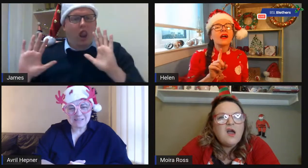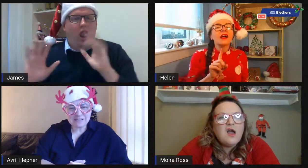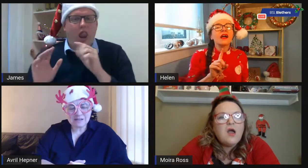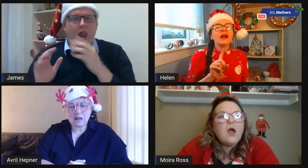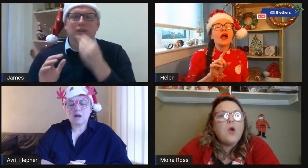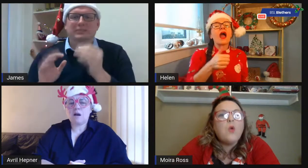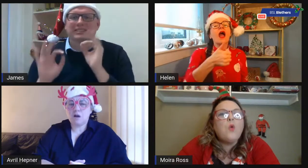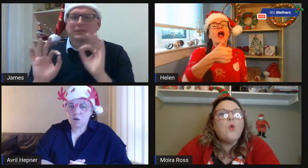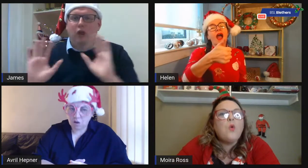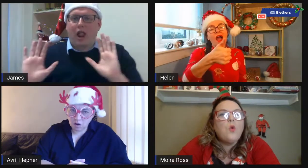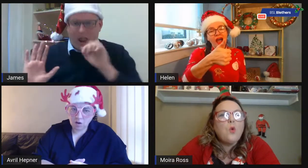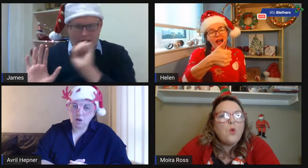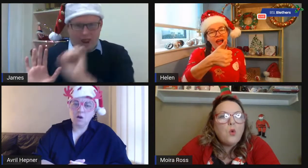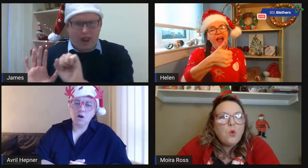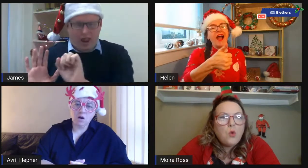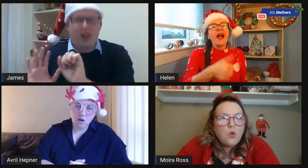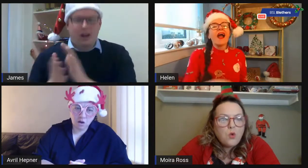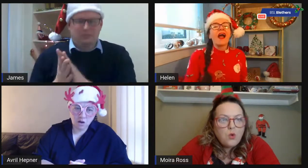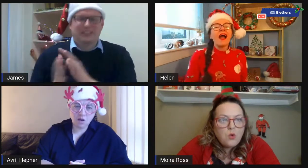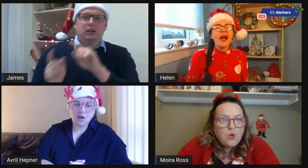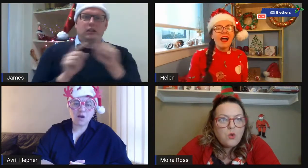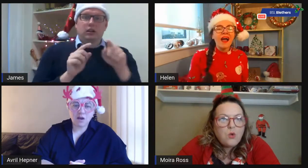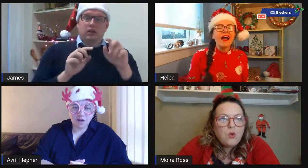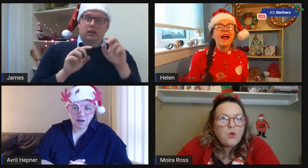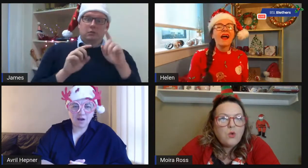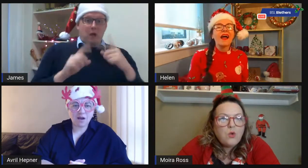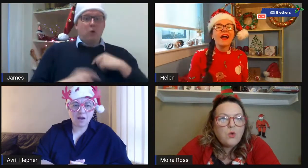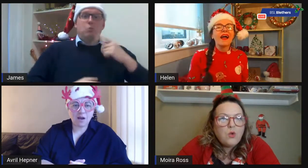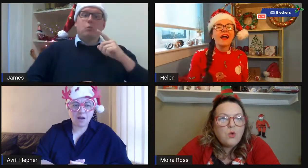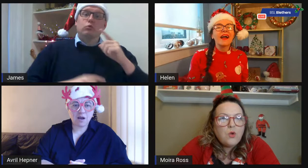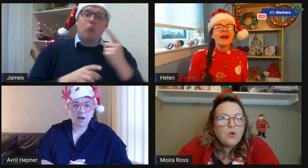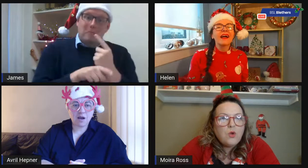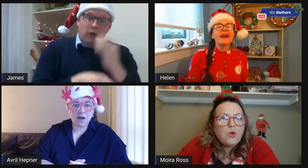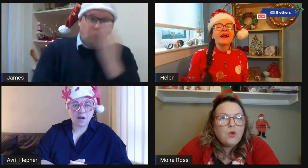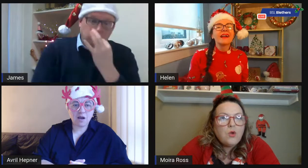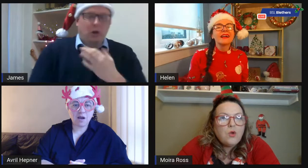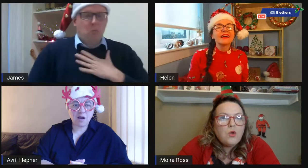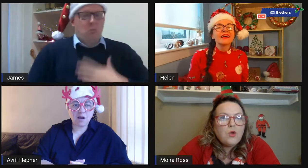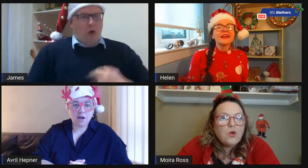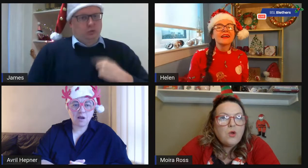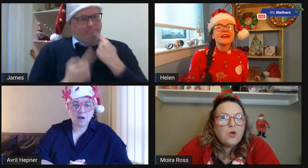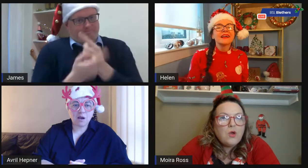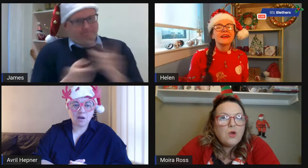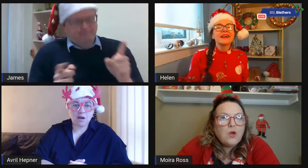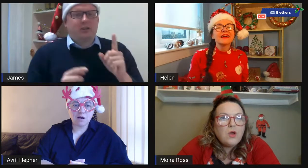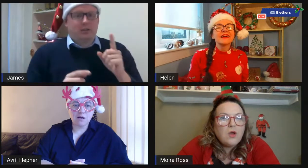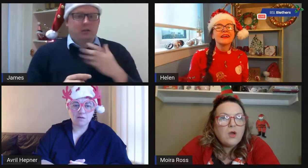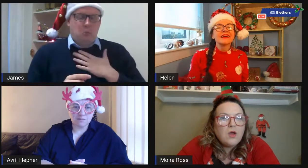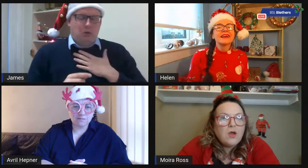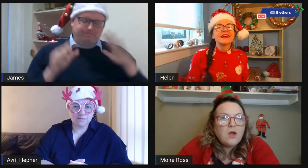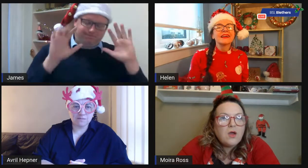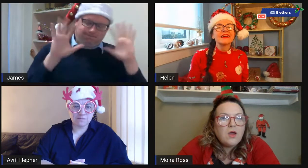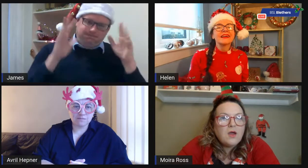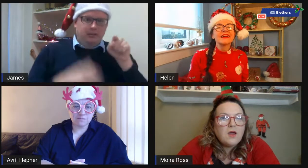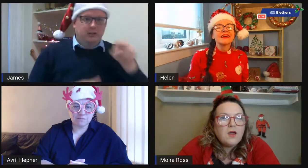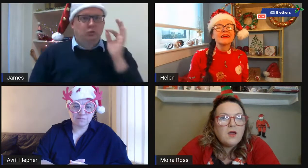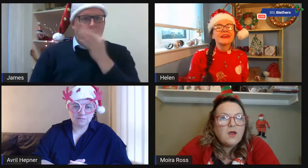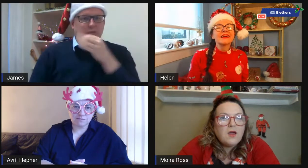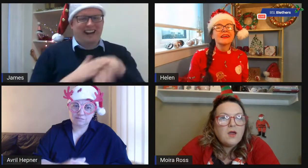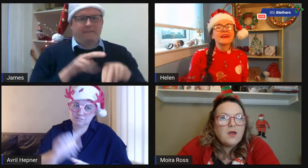no, it's not. It's a Christmas special. It's not. And what's happened is, but I have to say, while we're talking about